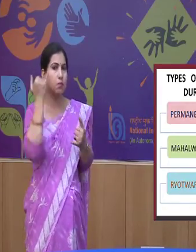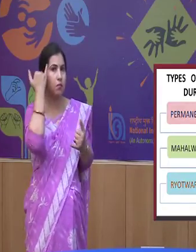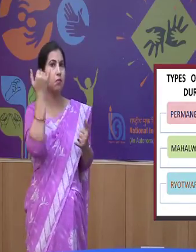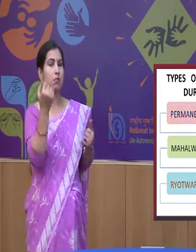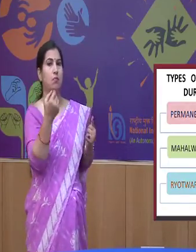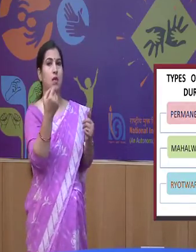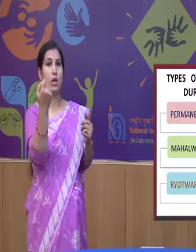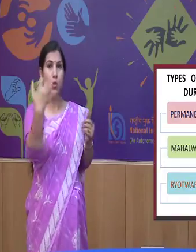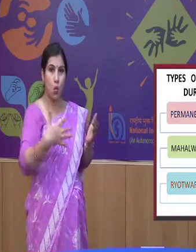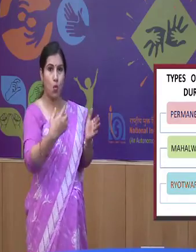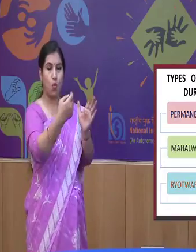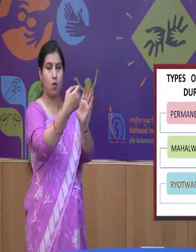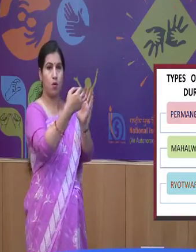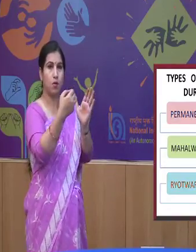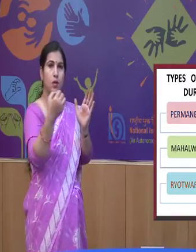introduced a new policy of land settlement